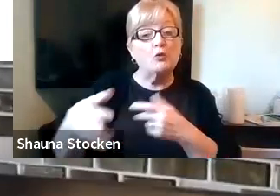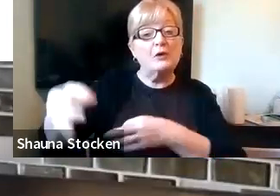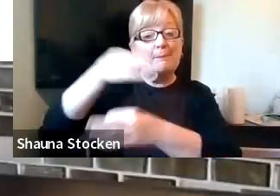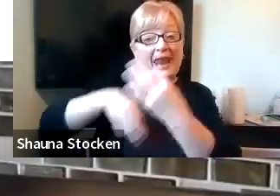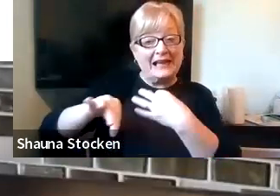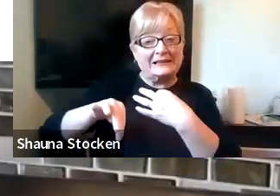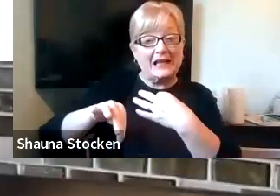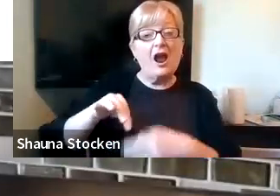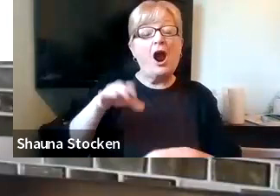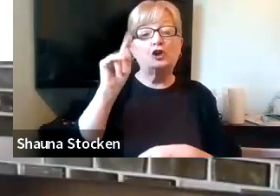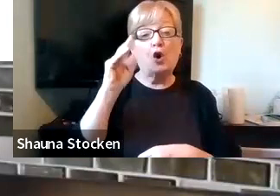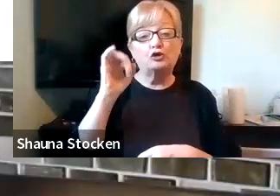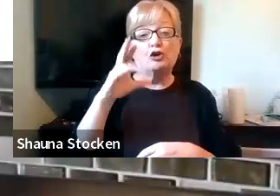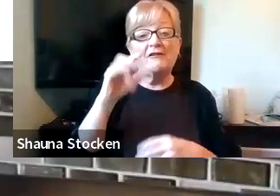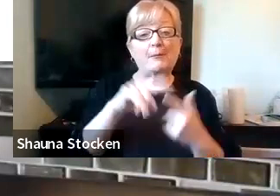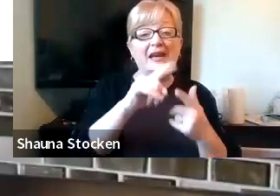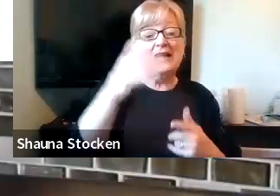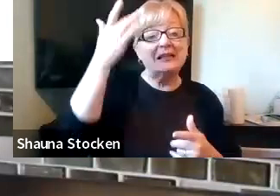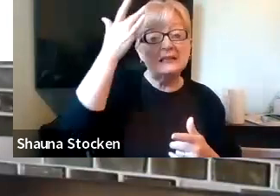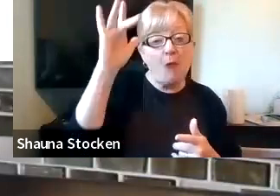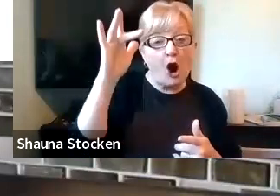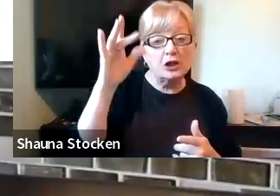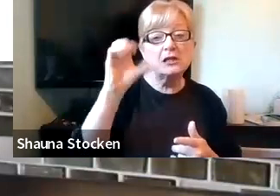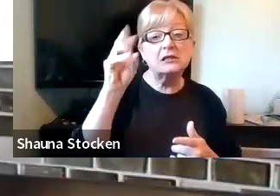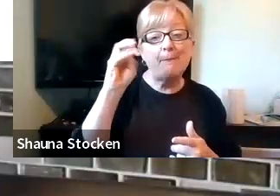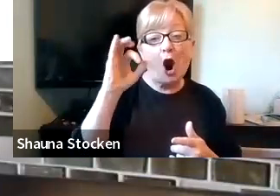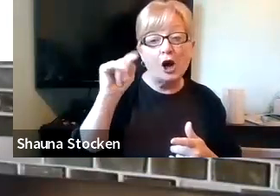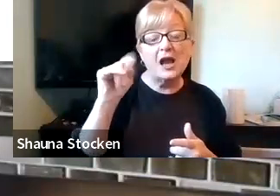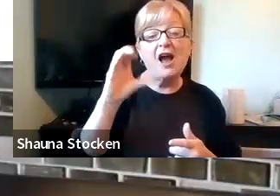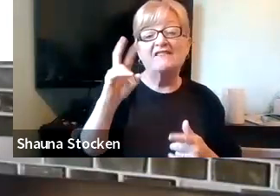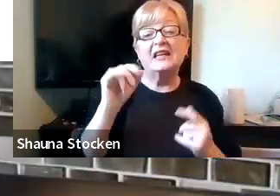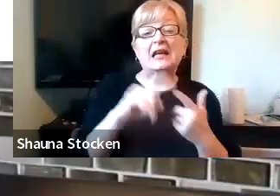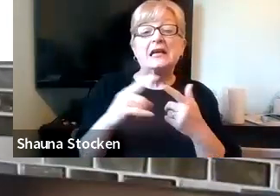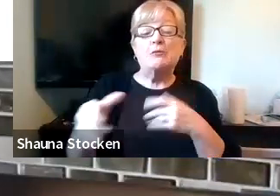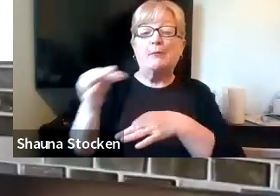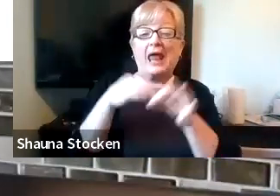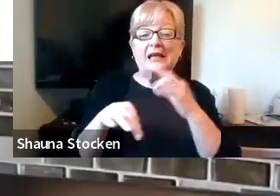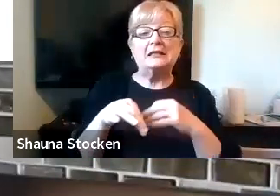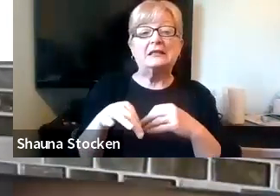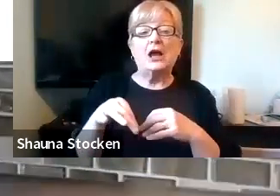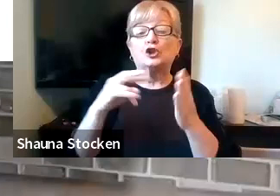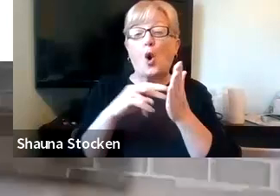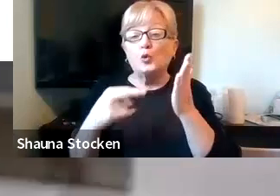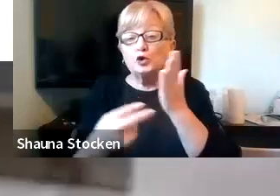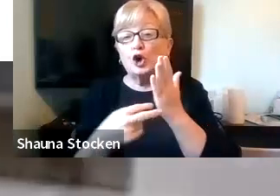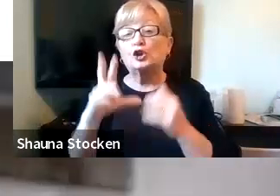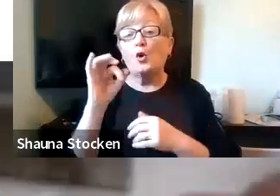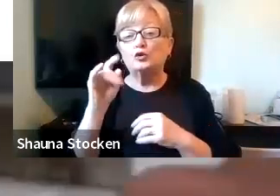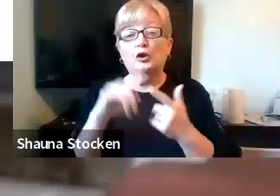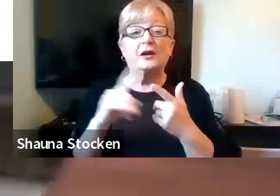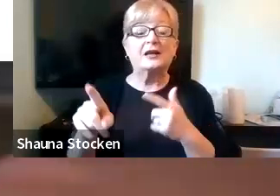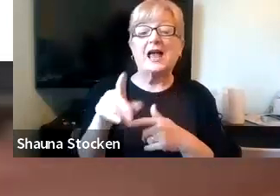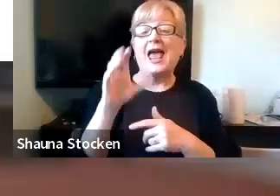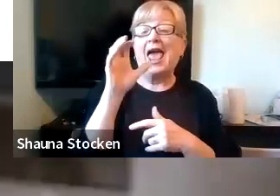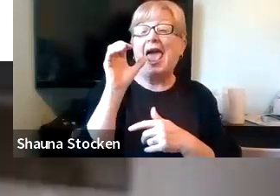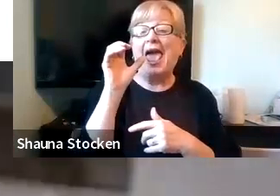many more things. It is a smart oven is what I would call it. It replaces a toaster oven. It does a regular oven. It does air frying.